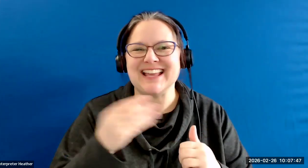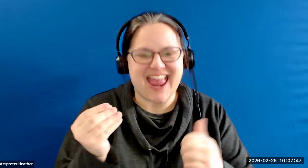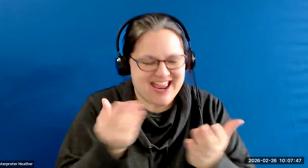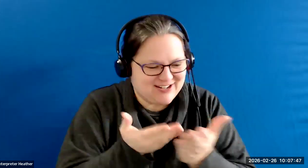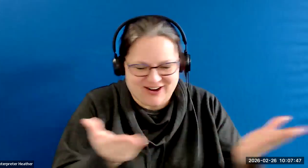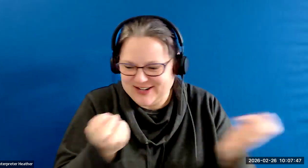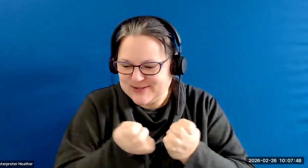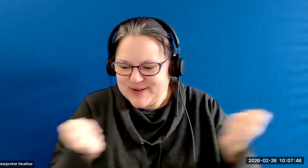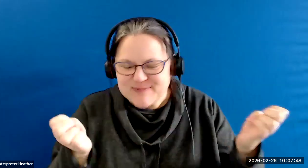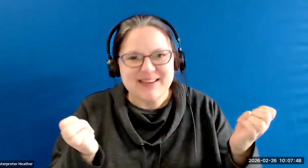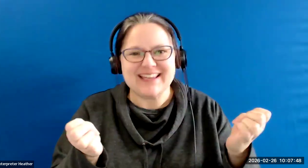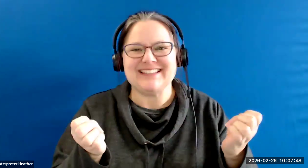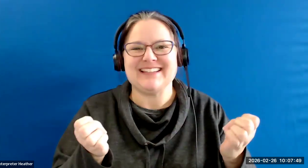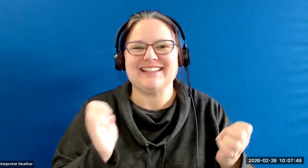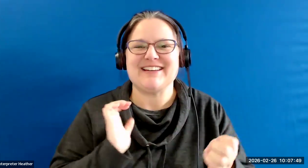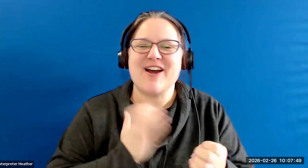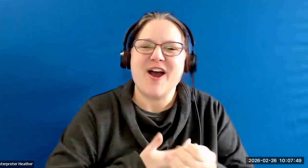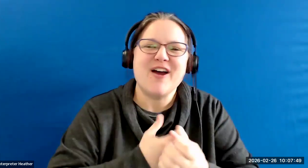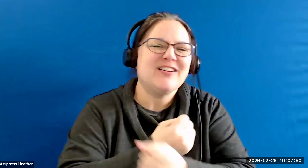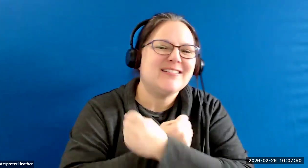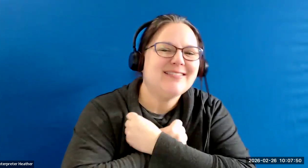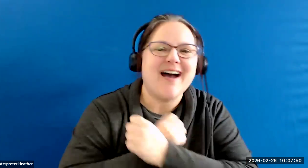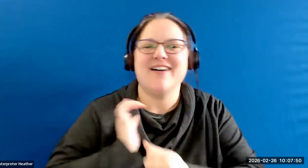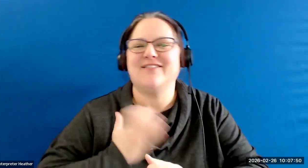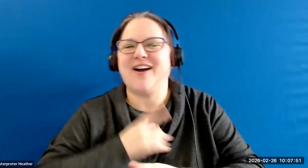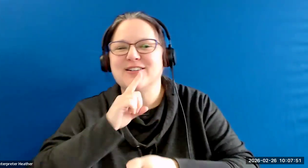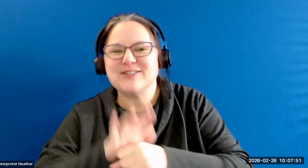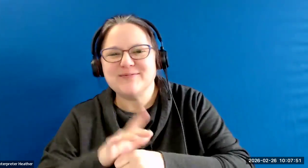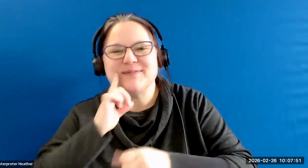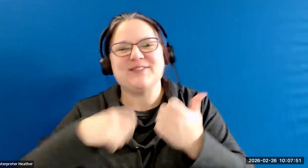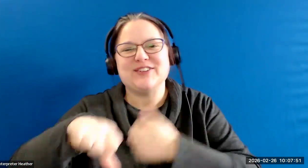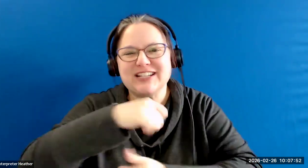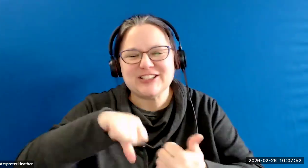device, loving kinship and commitment to each other,